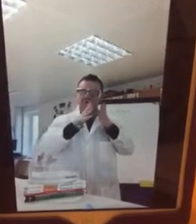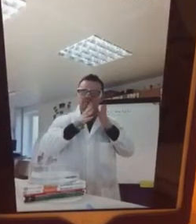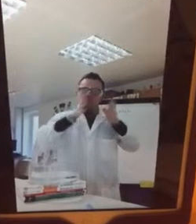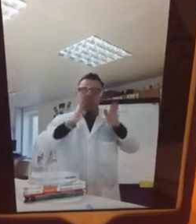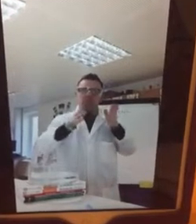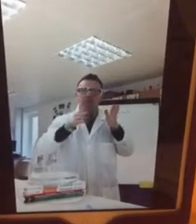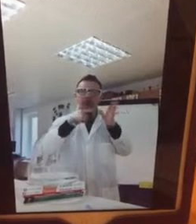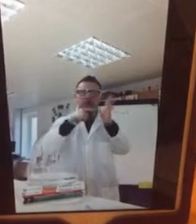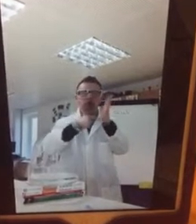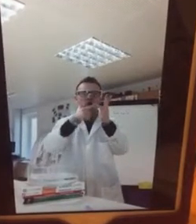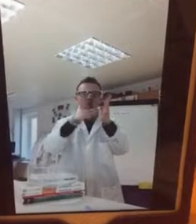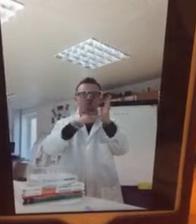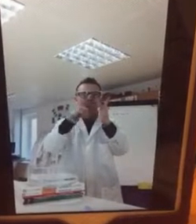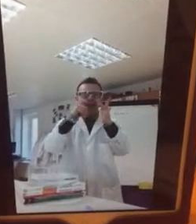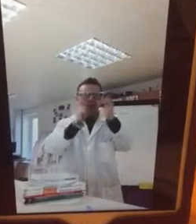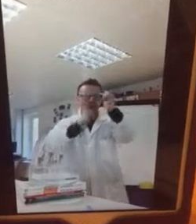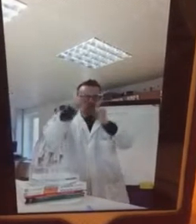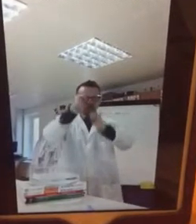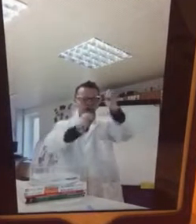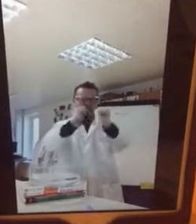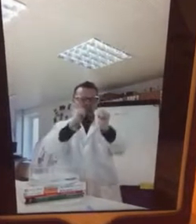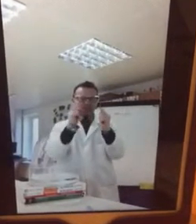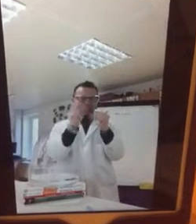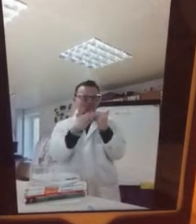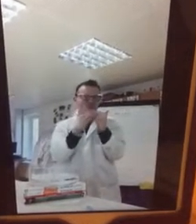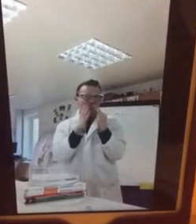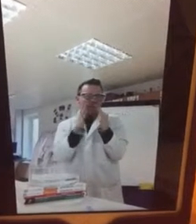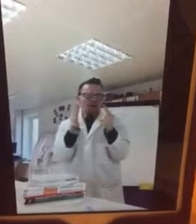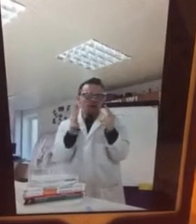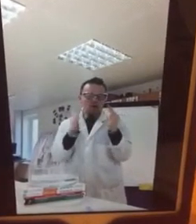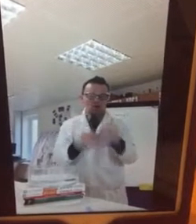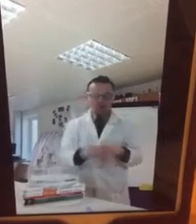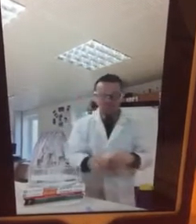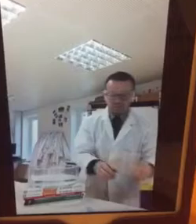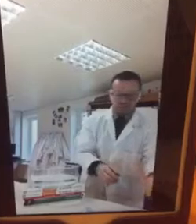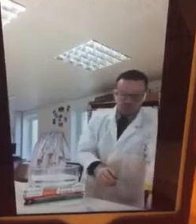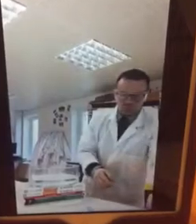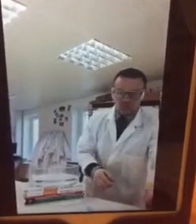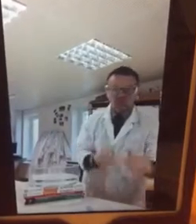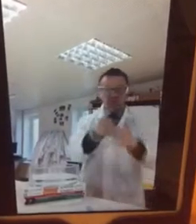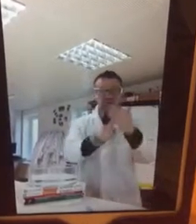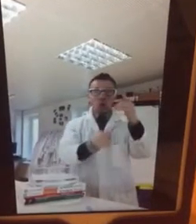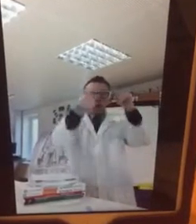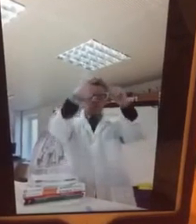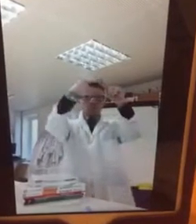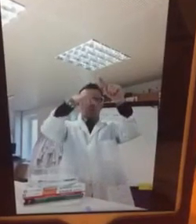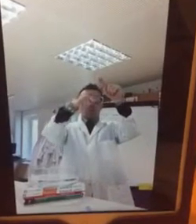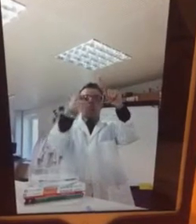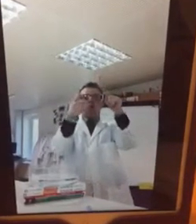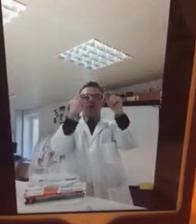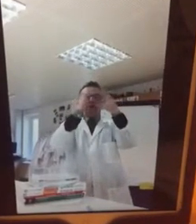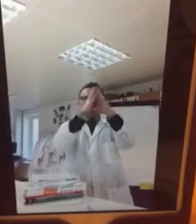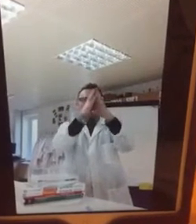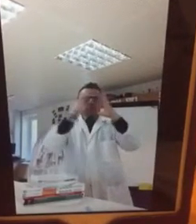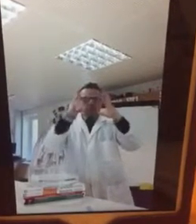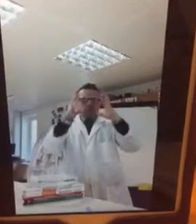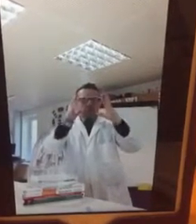This is due to the fact that the atomic structure has expanded a little bit. It's got one extra shell